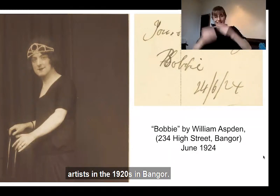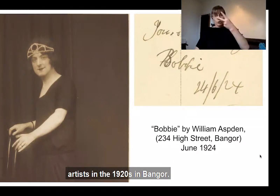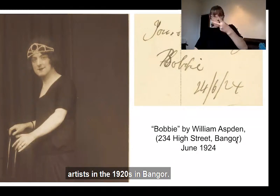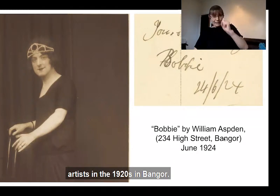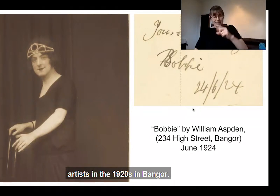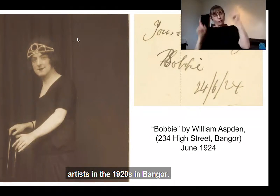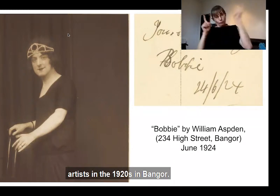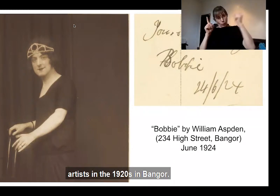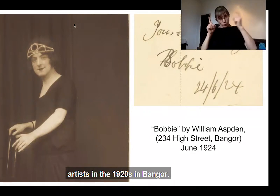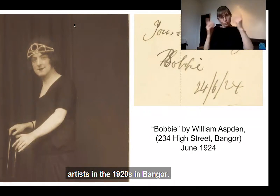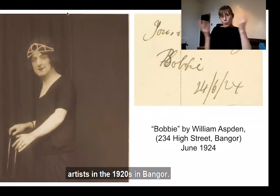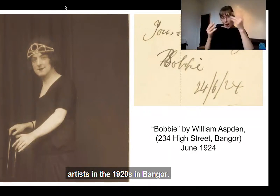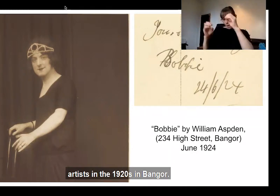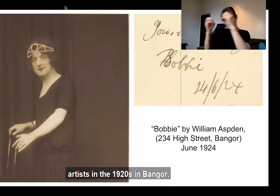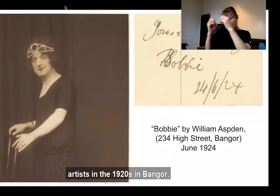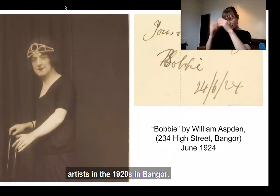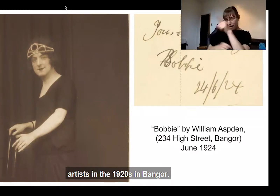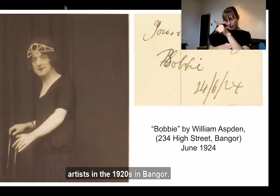in Bangor.